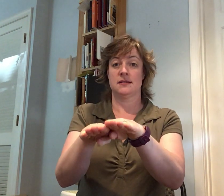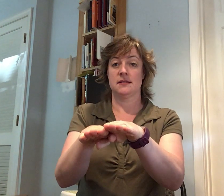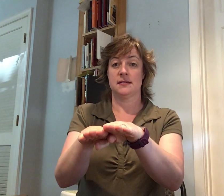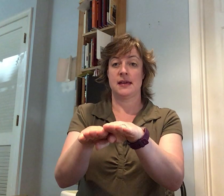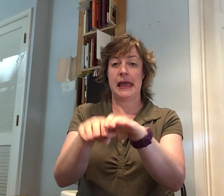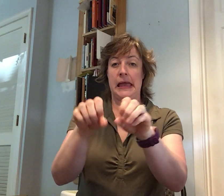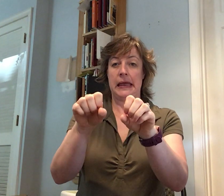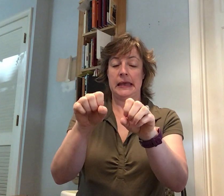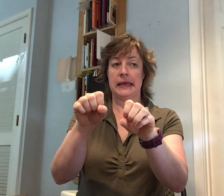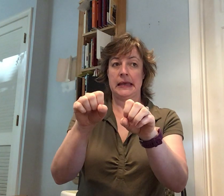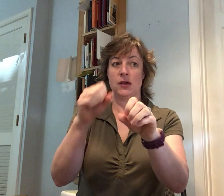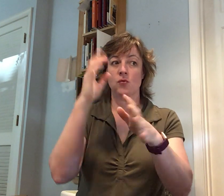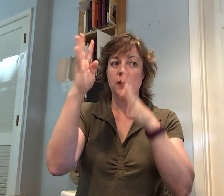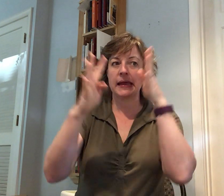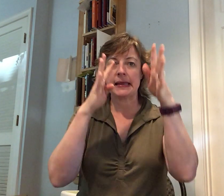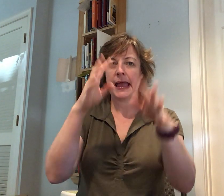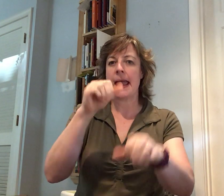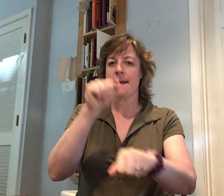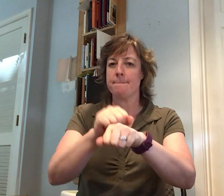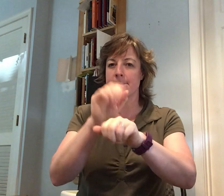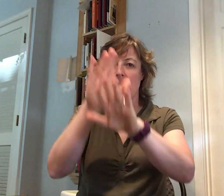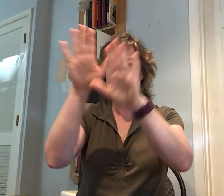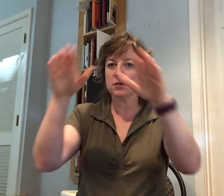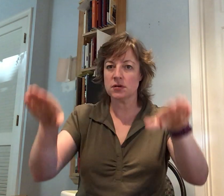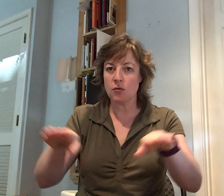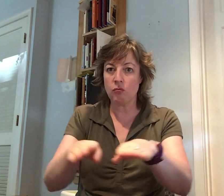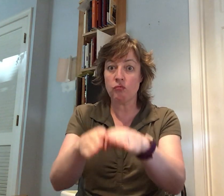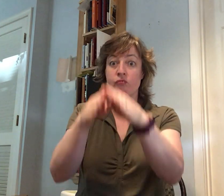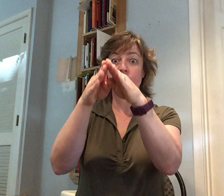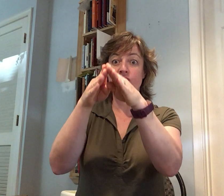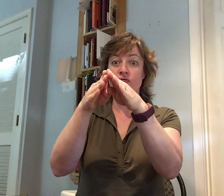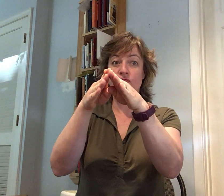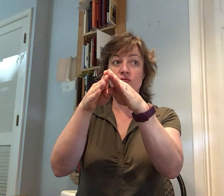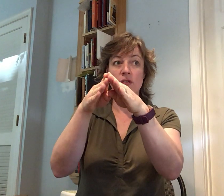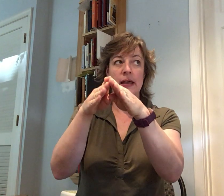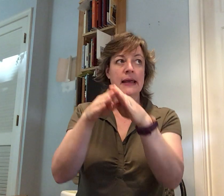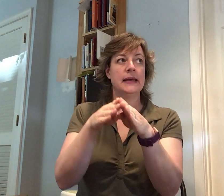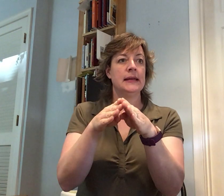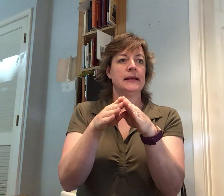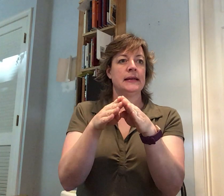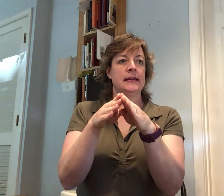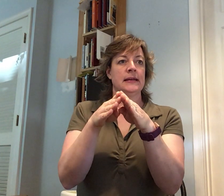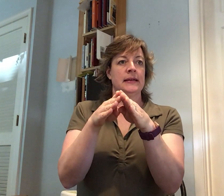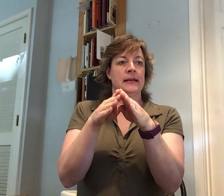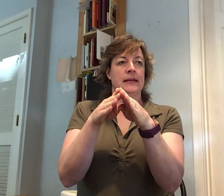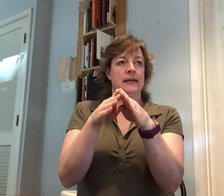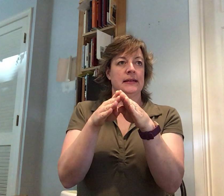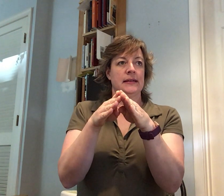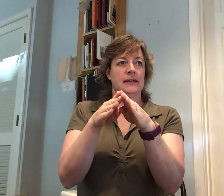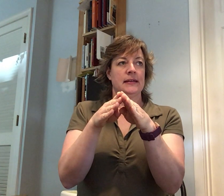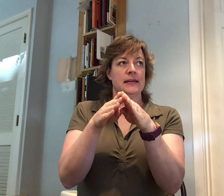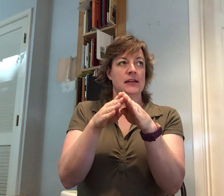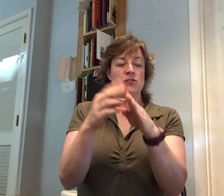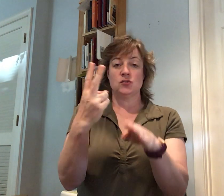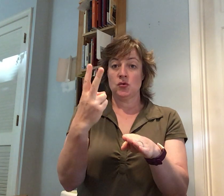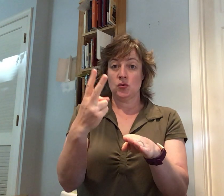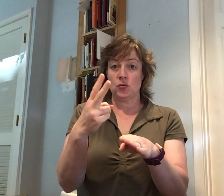large folded mountain ranges. If an oceanic plate and a continental plate with